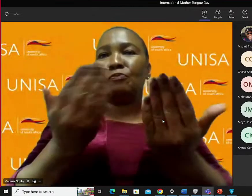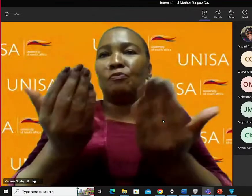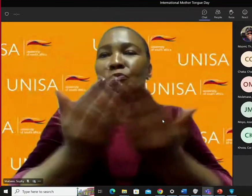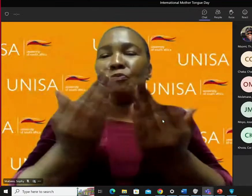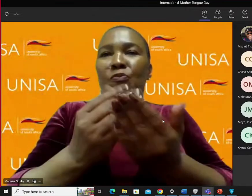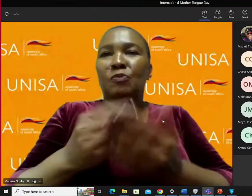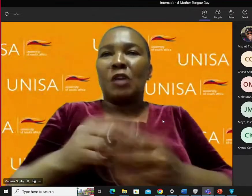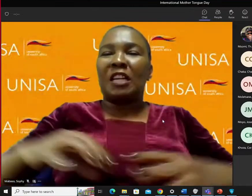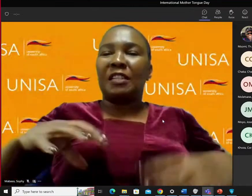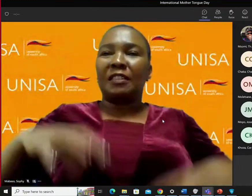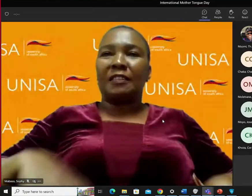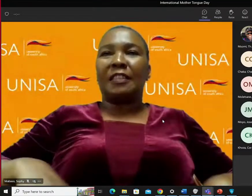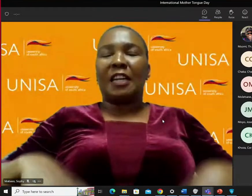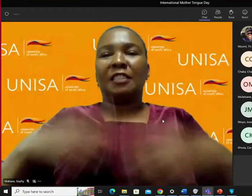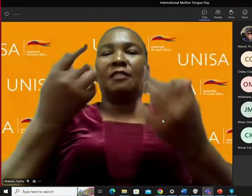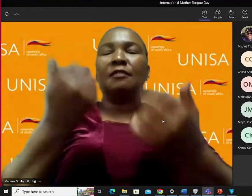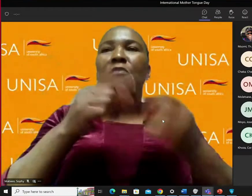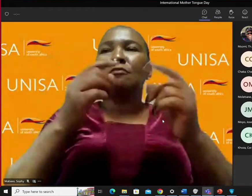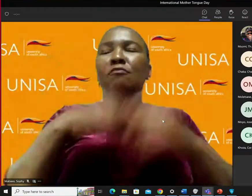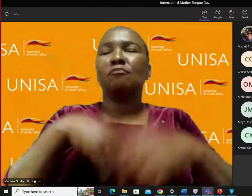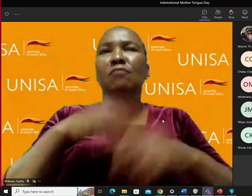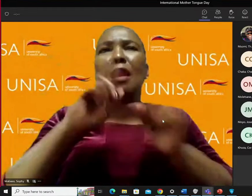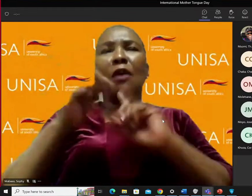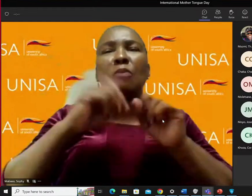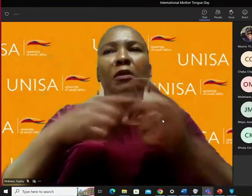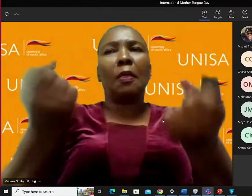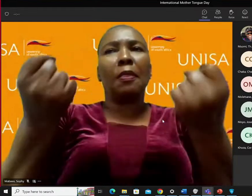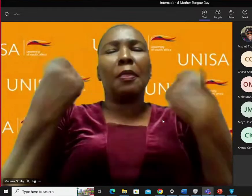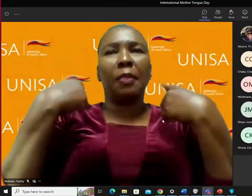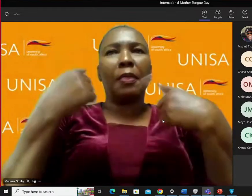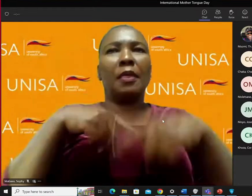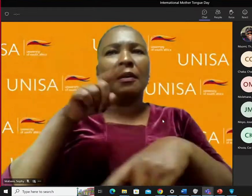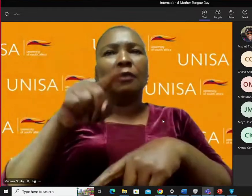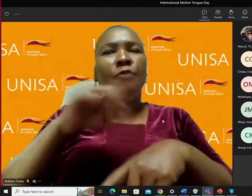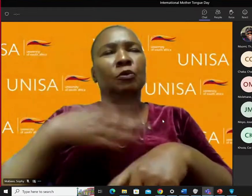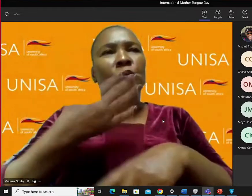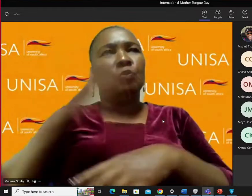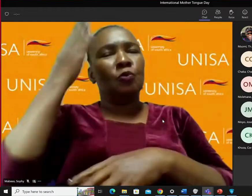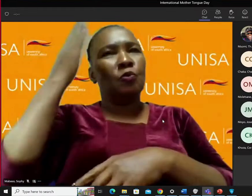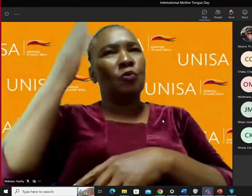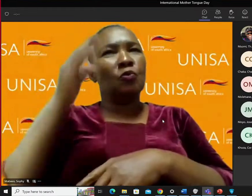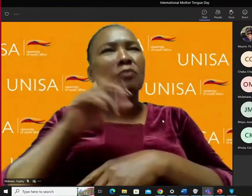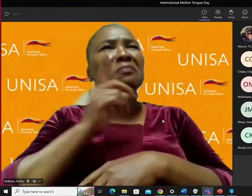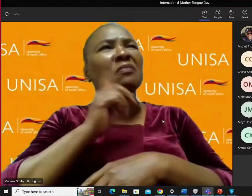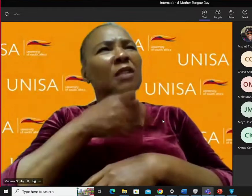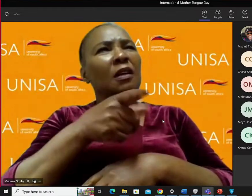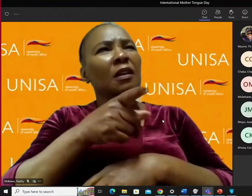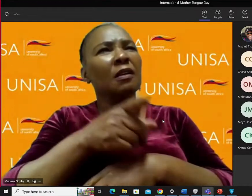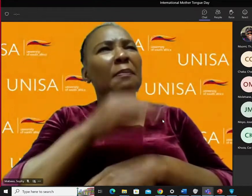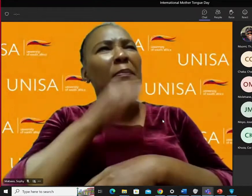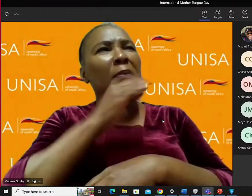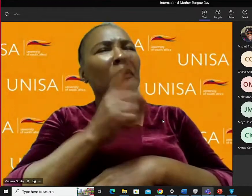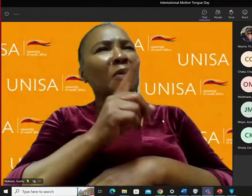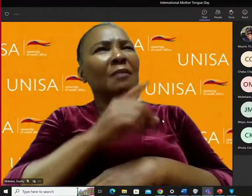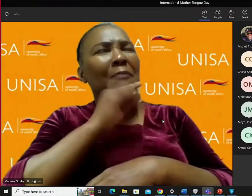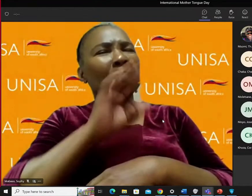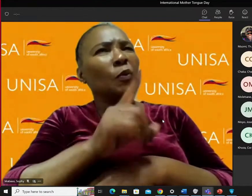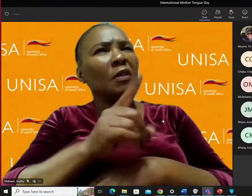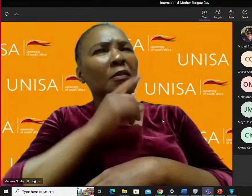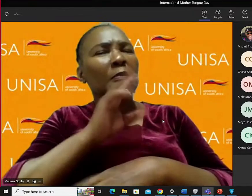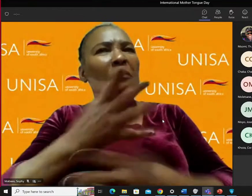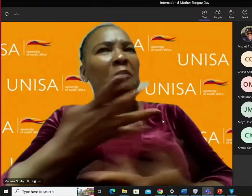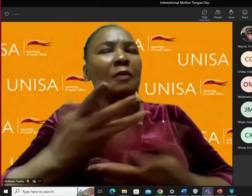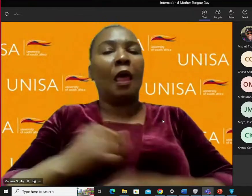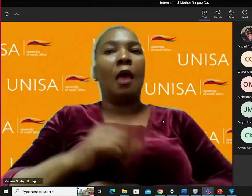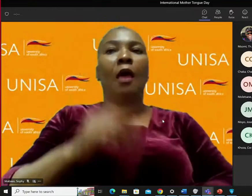different languages that she doesn't understand. And she's very curious, and she asks the teacher, what are they saying? What are they saying? And her teacher